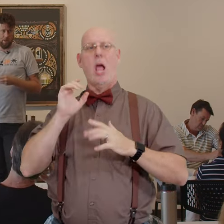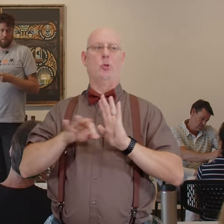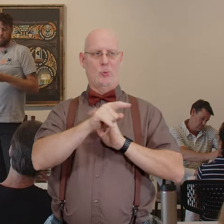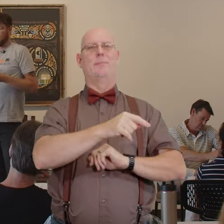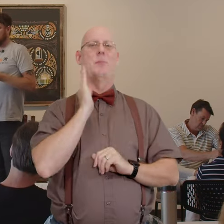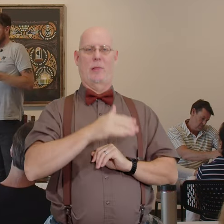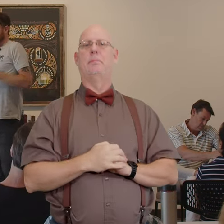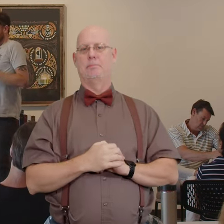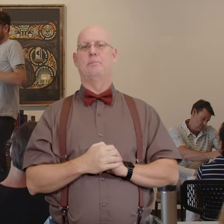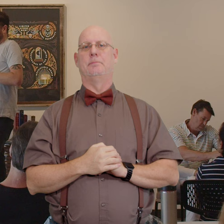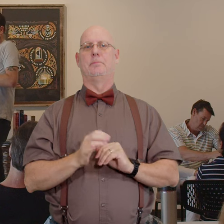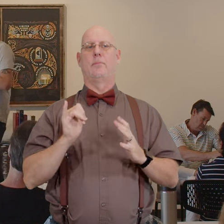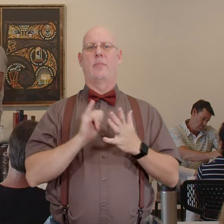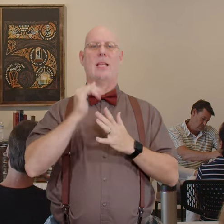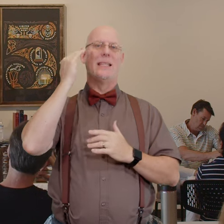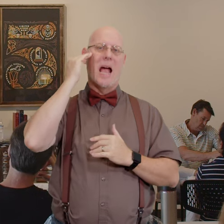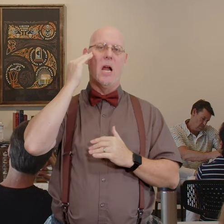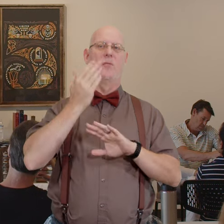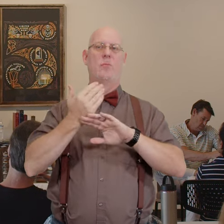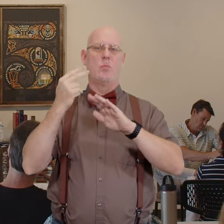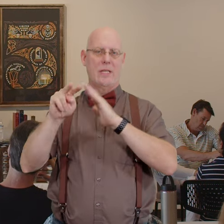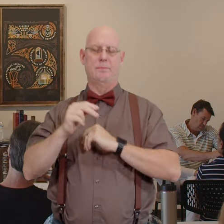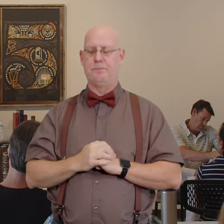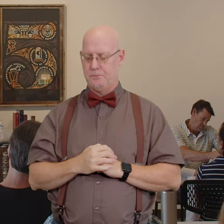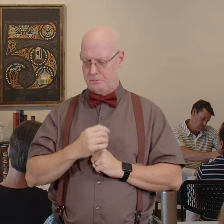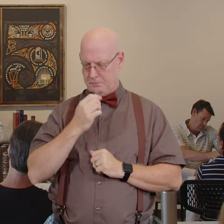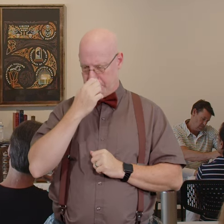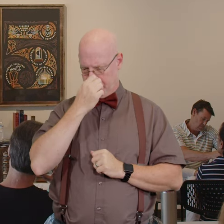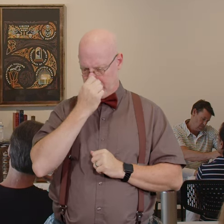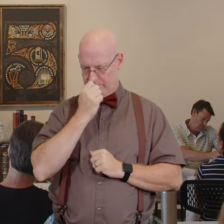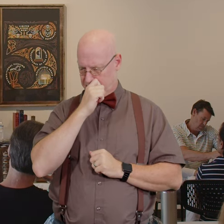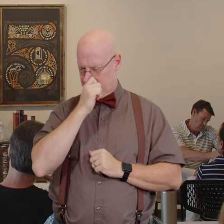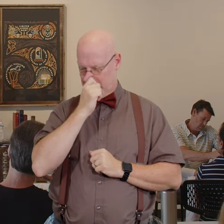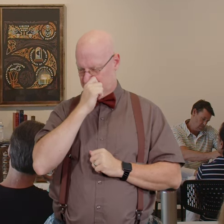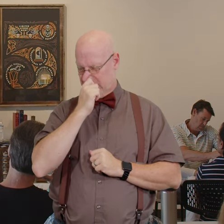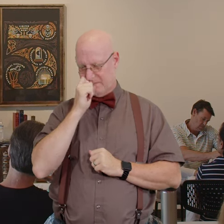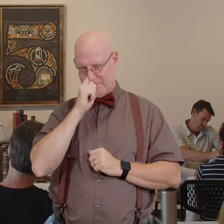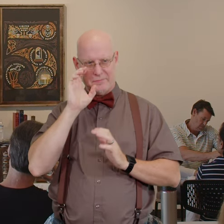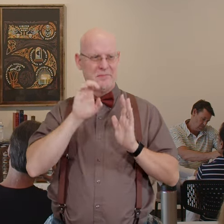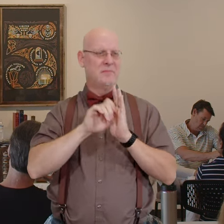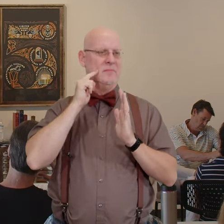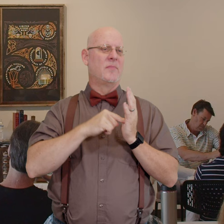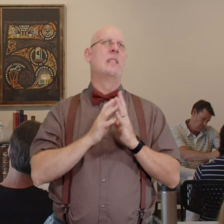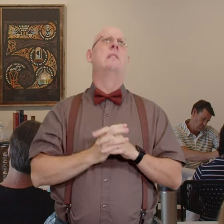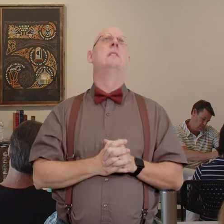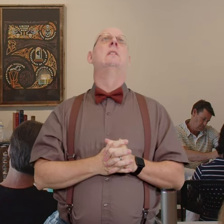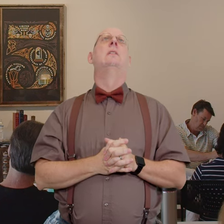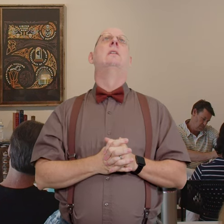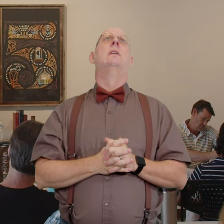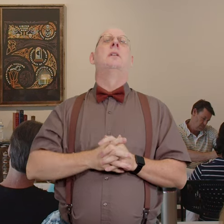That's cognitive predestination, okay? An analogy for this would be